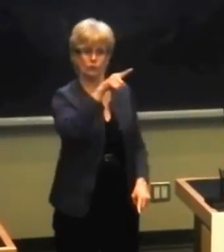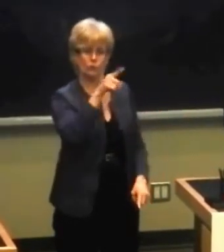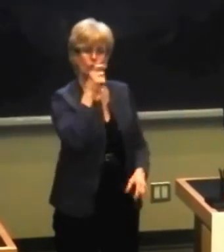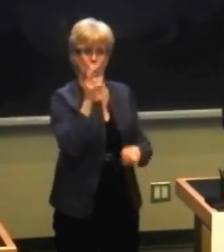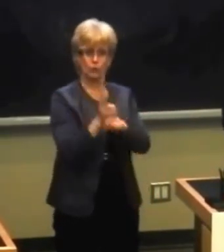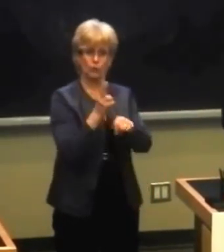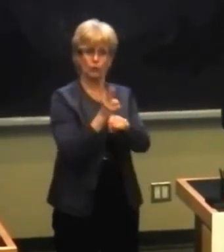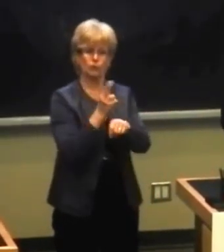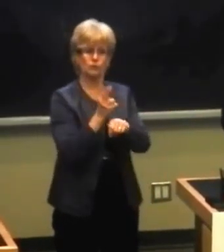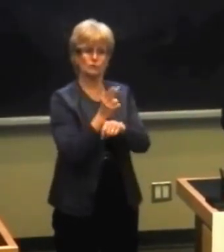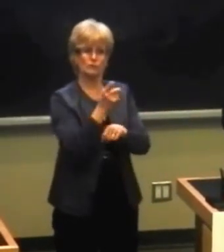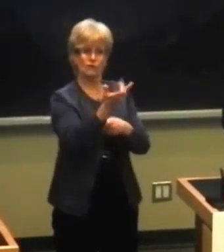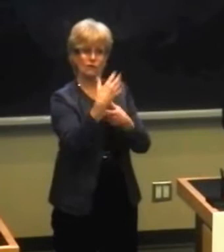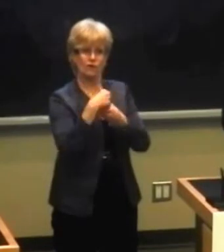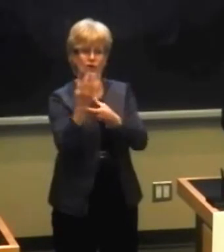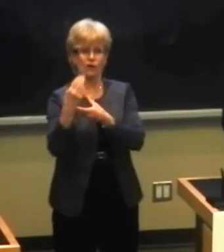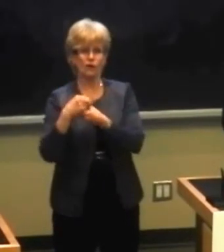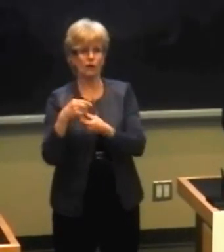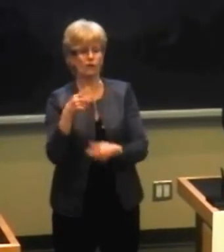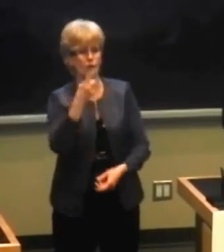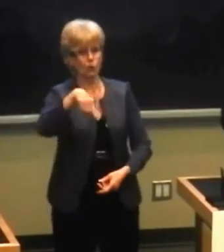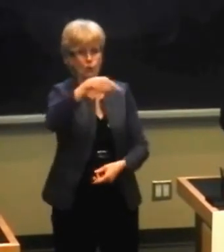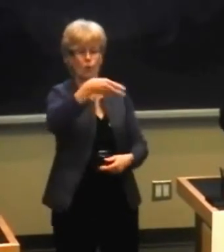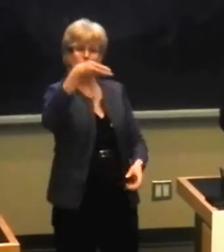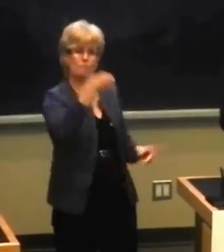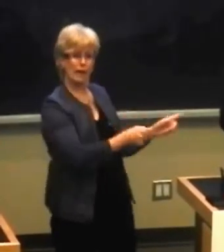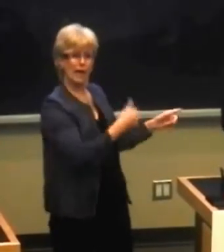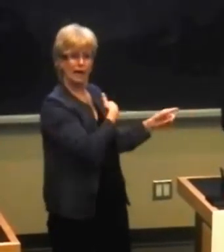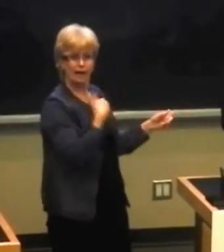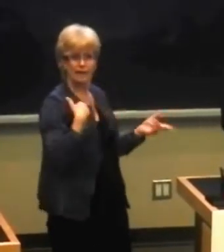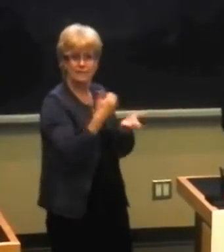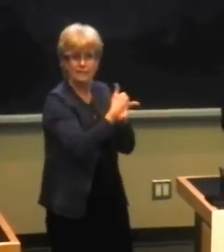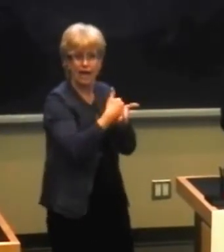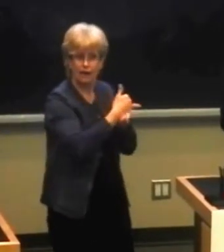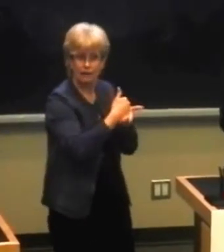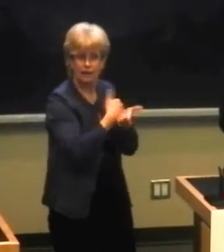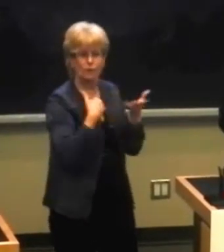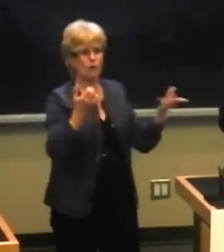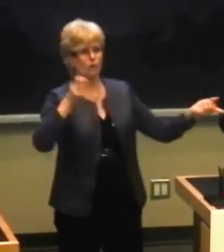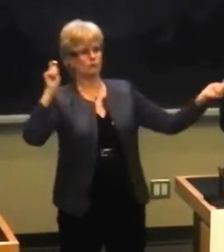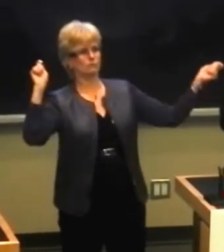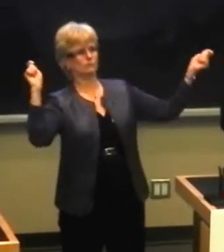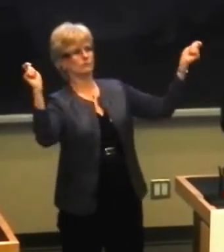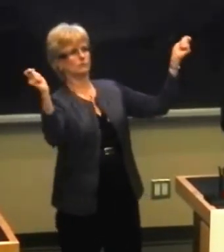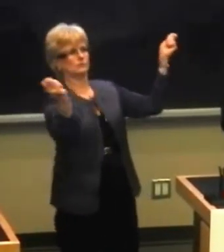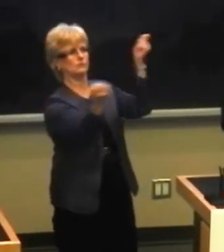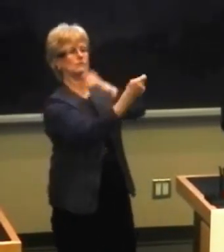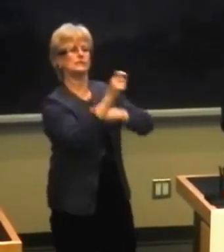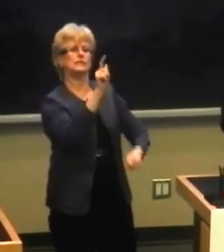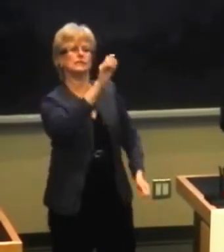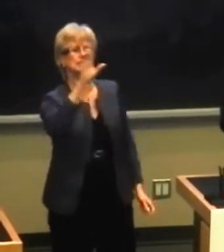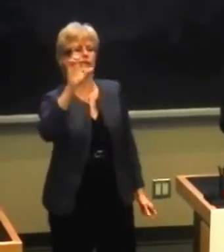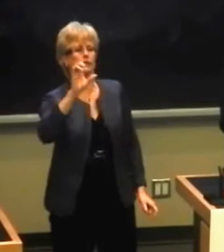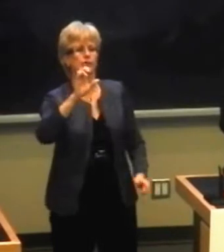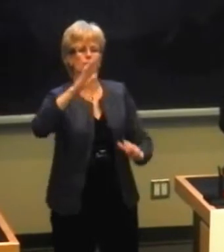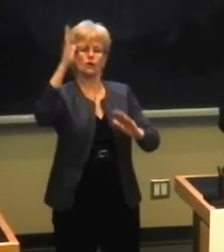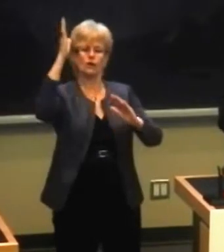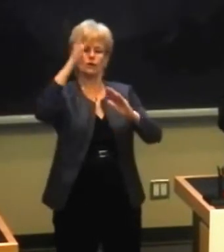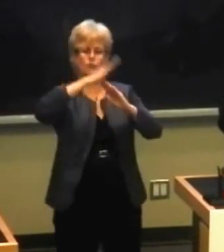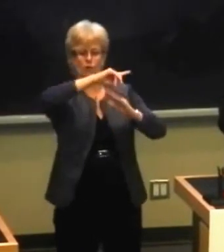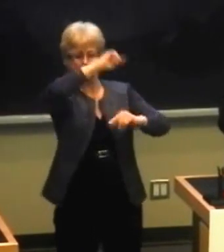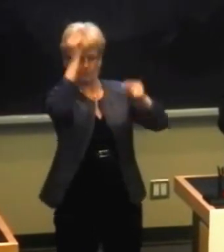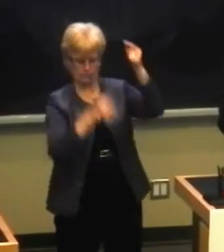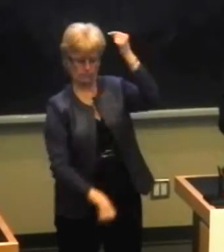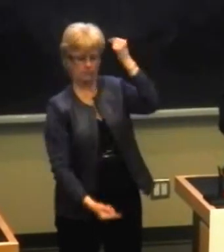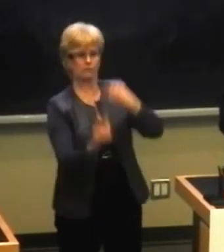riders, and for stakeholders, and for the people who pay our wages, ultimately, we want to transform the TTC and modernize it from top to bottom,